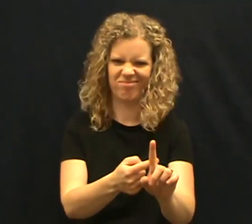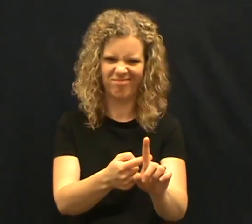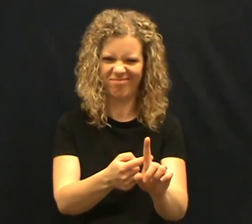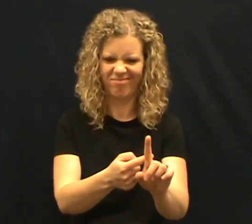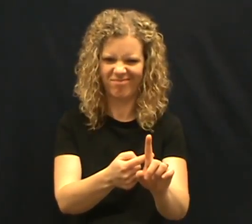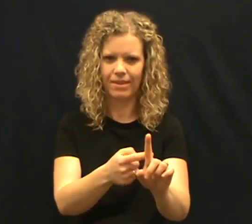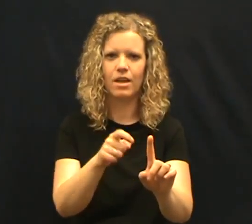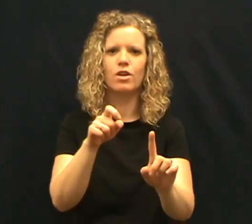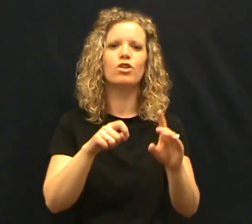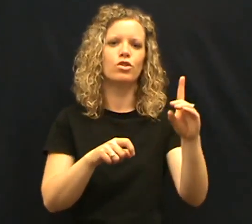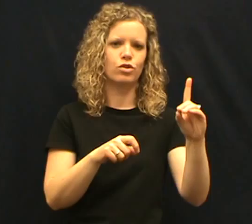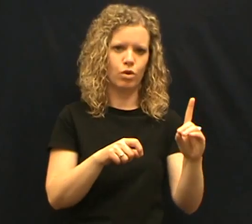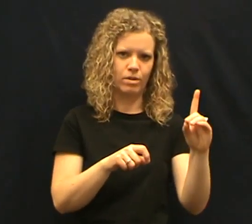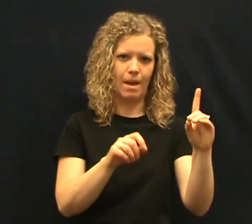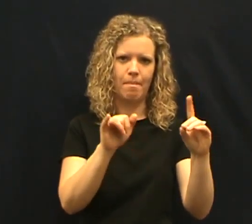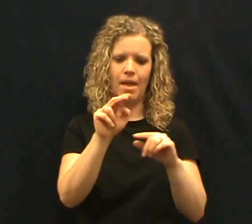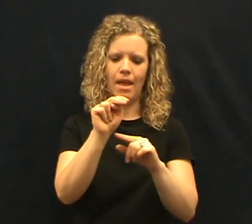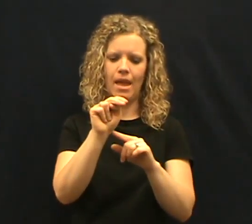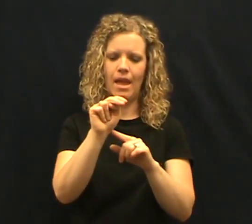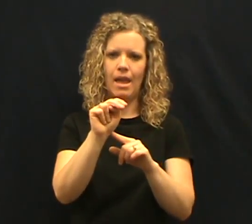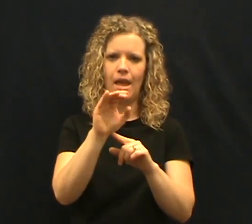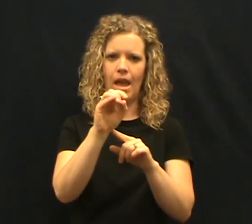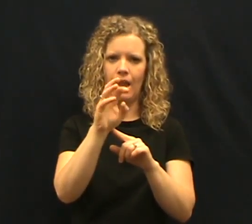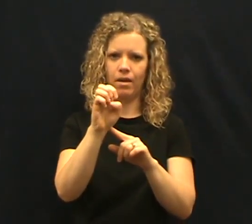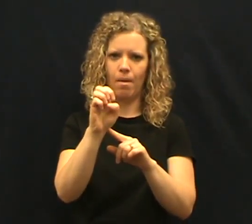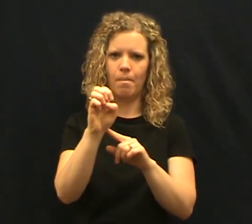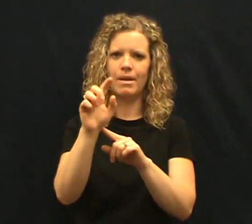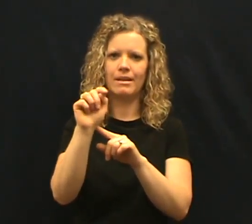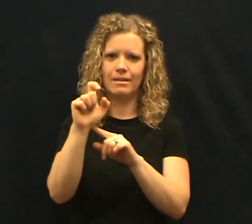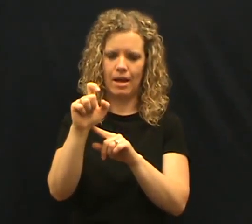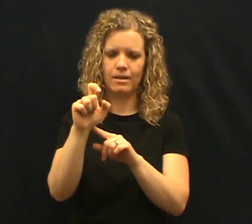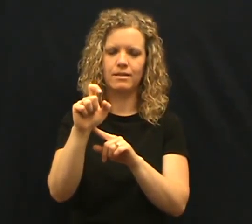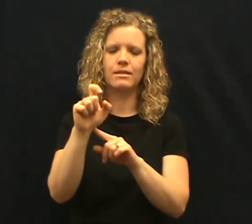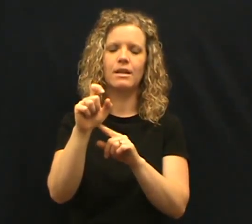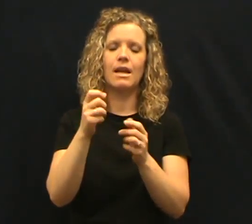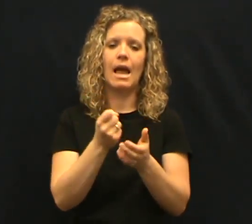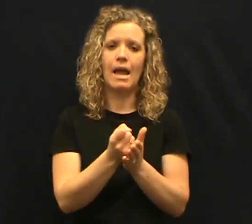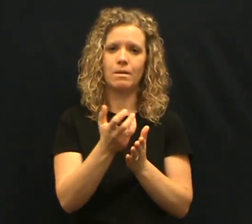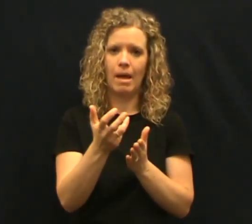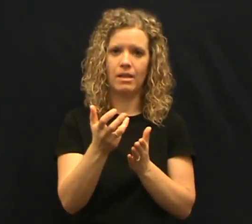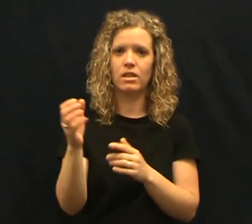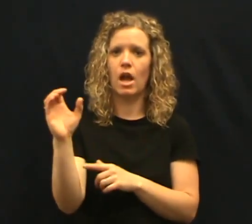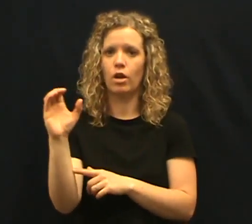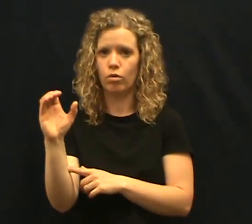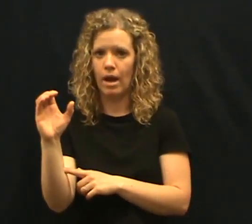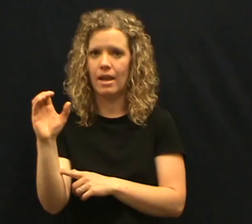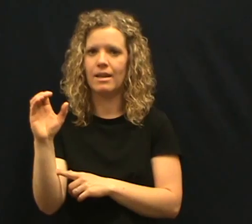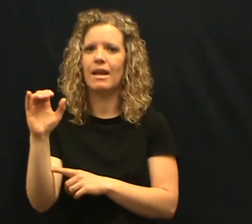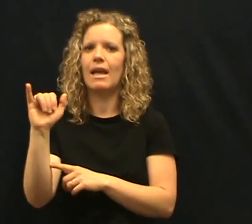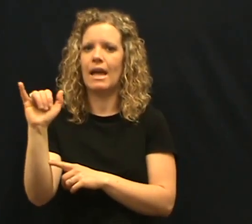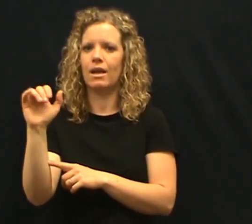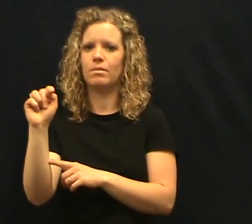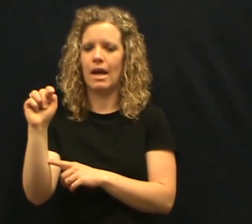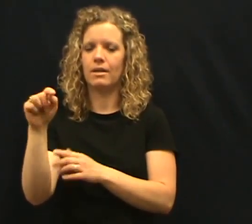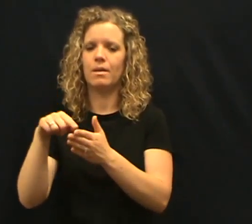debit income tax expense and credit income tax payable to record the liability and the